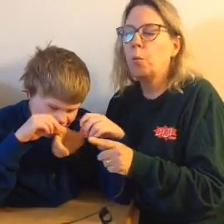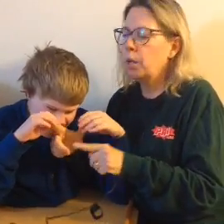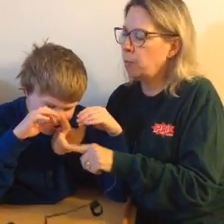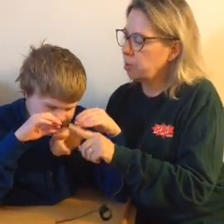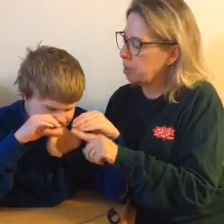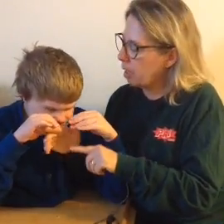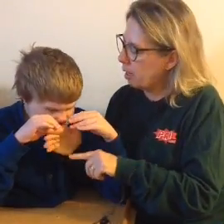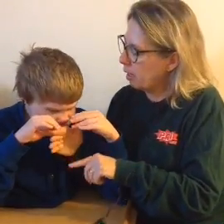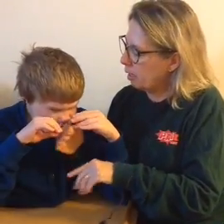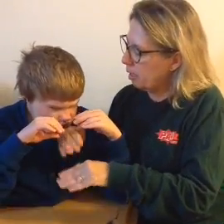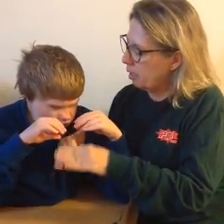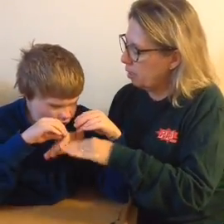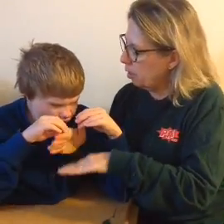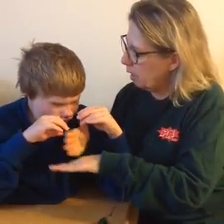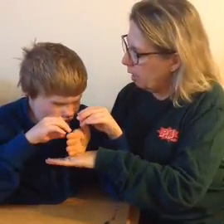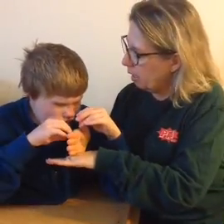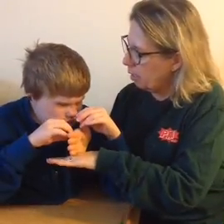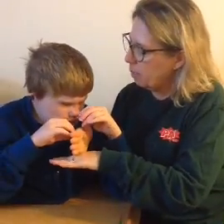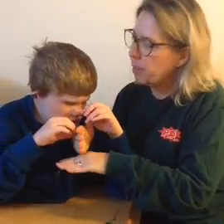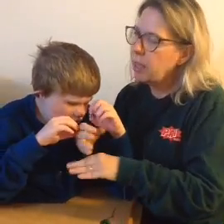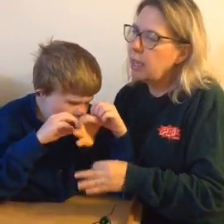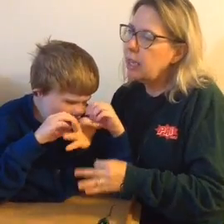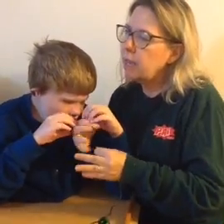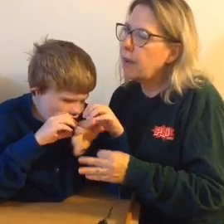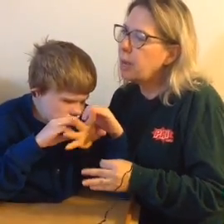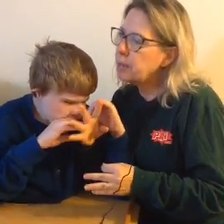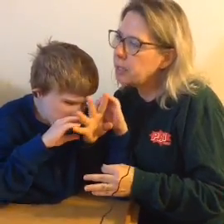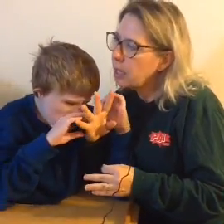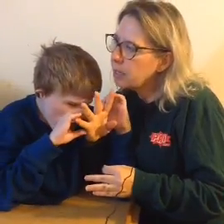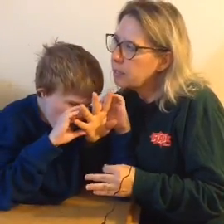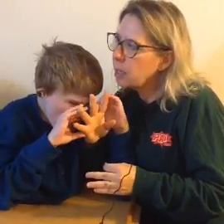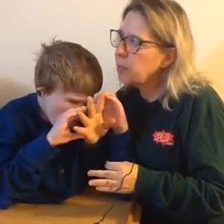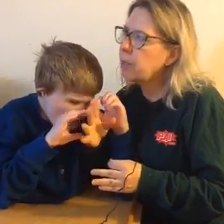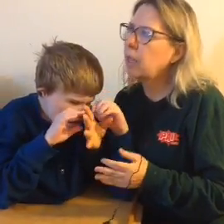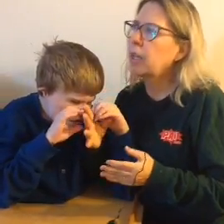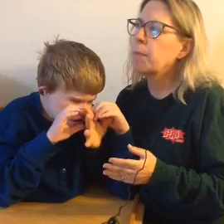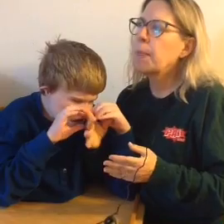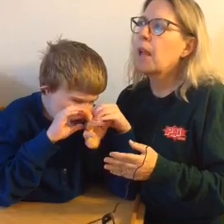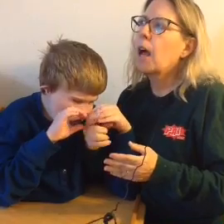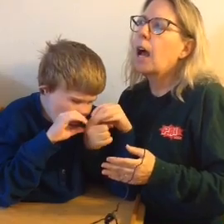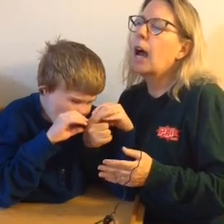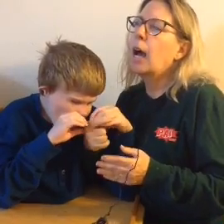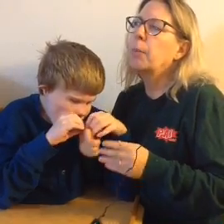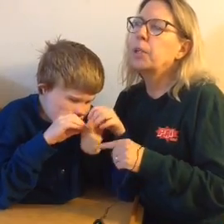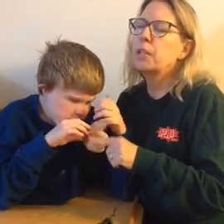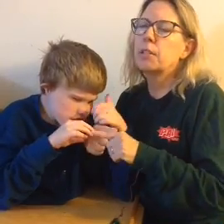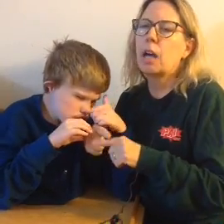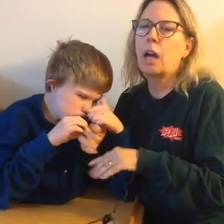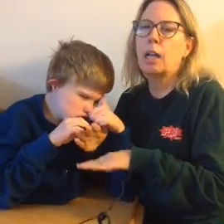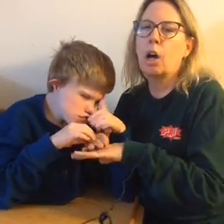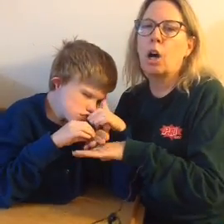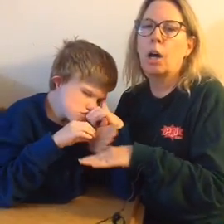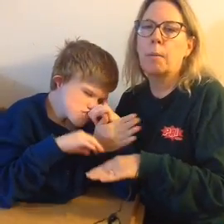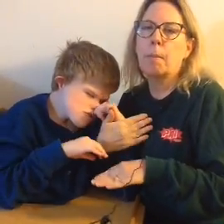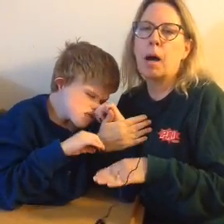when we're signing underhand, if I'm saying something I'm going to sign on